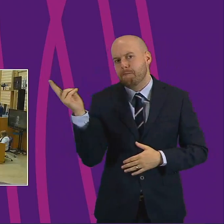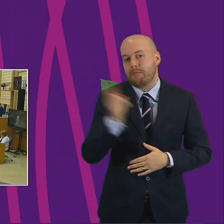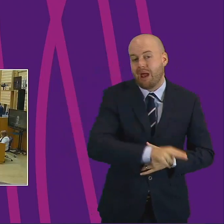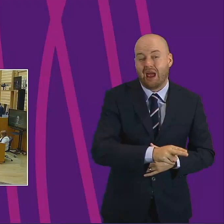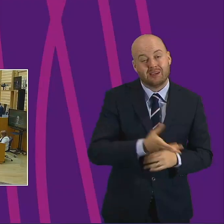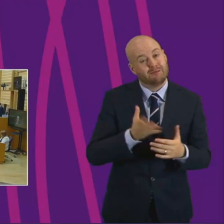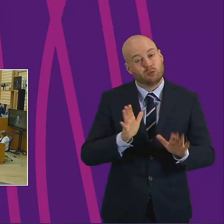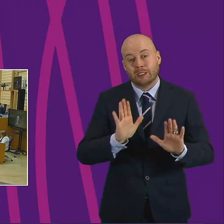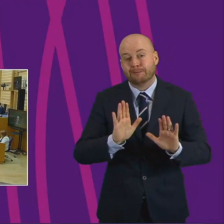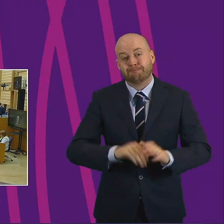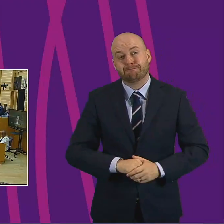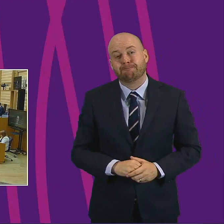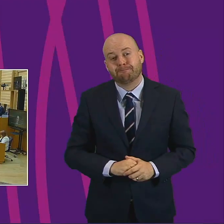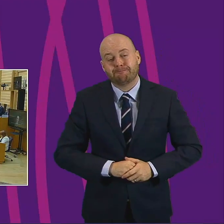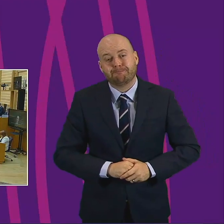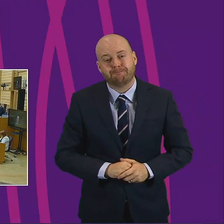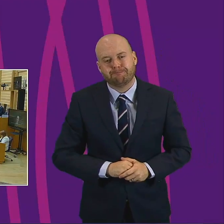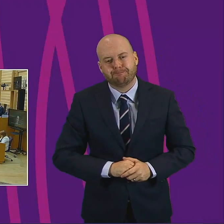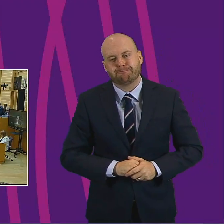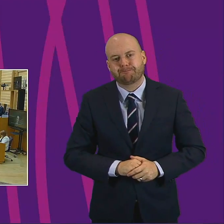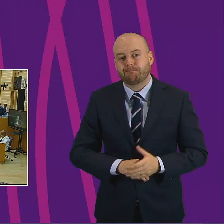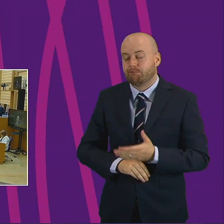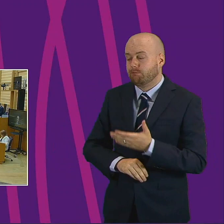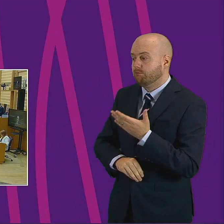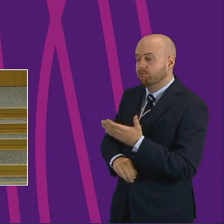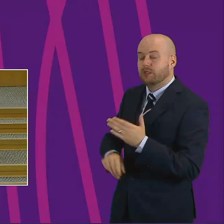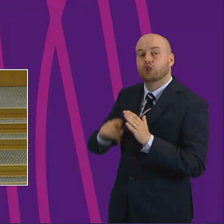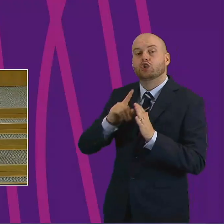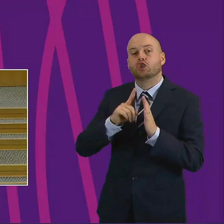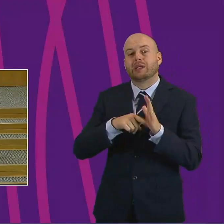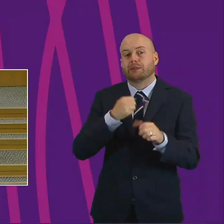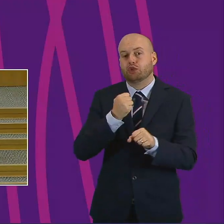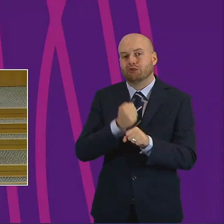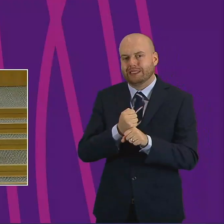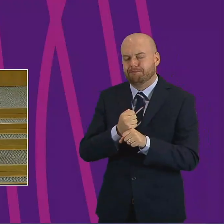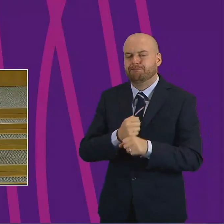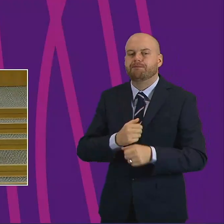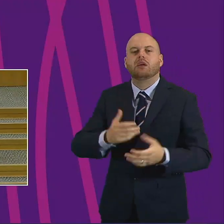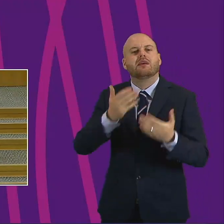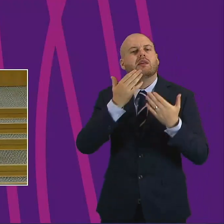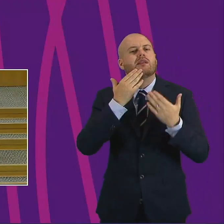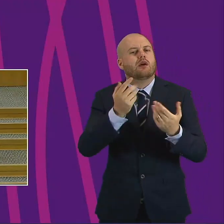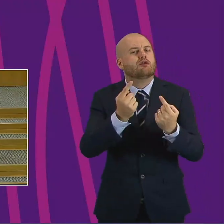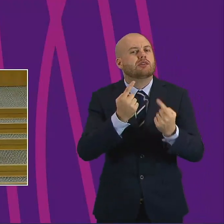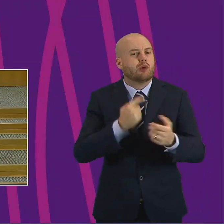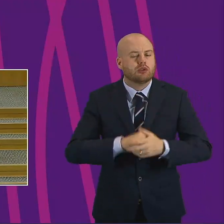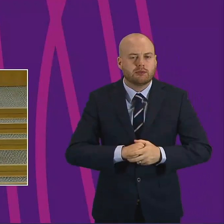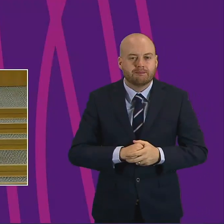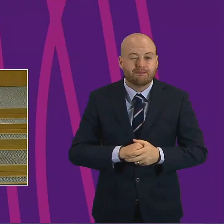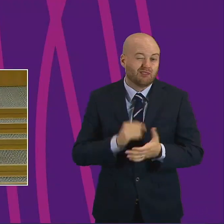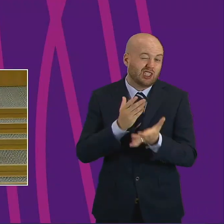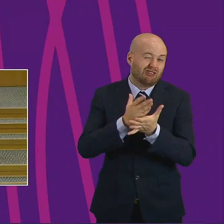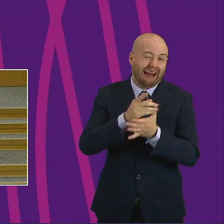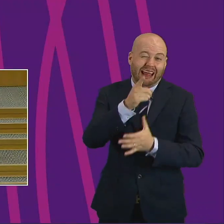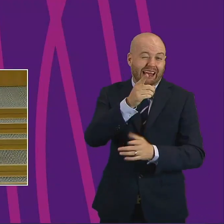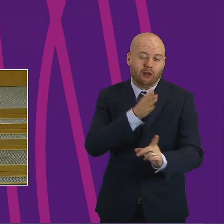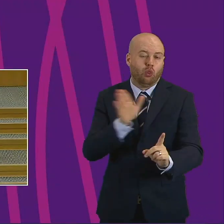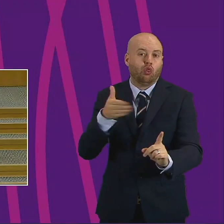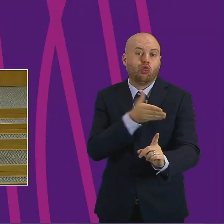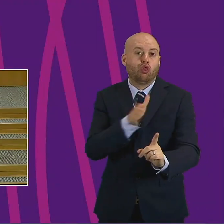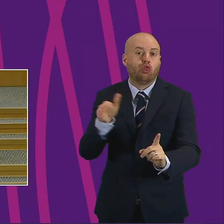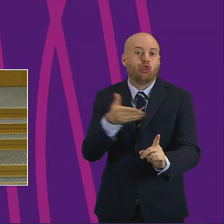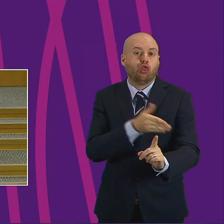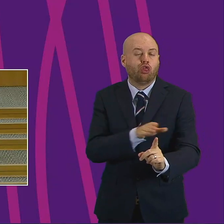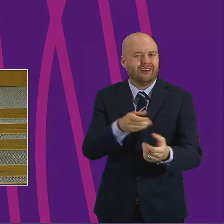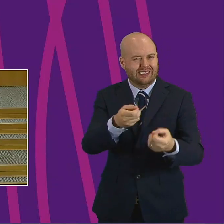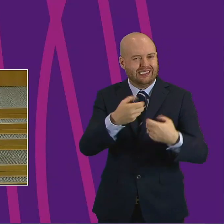Green. Thank you for that further response. The Cabinet Secretary is essentially saying he cannot give a date. But the First Minister